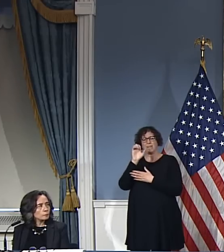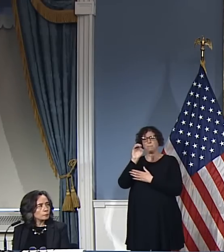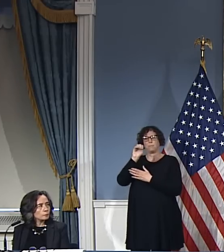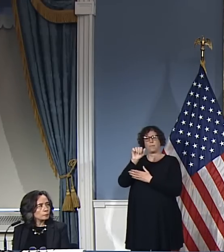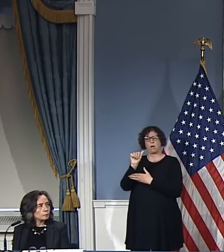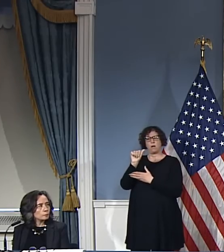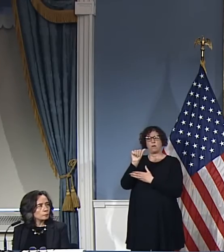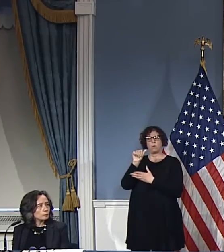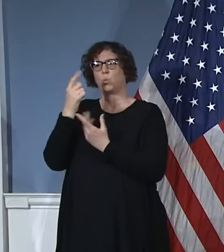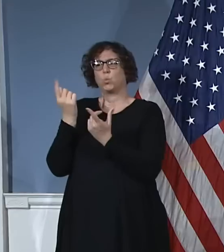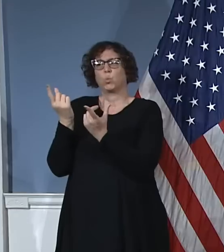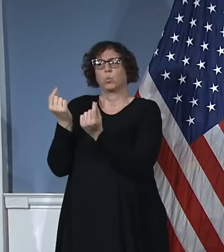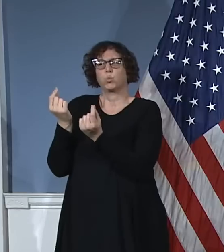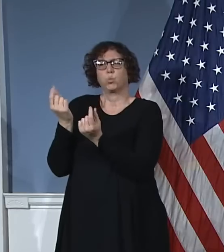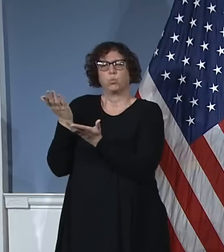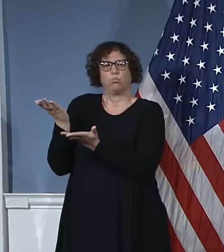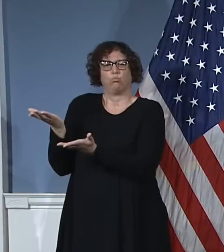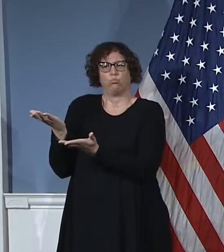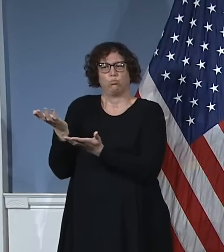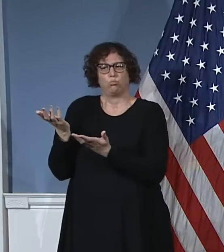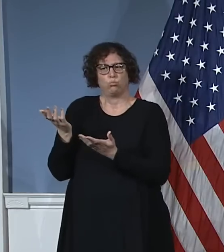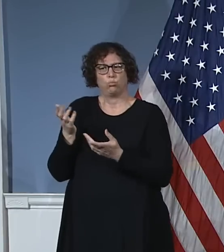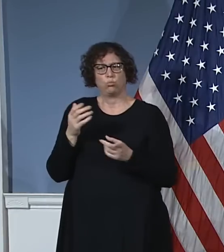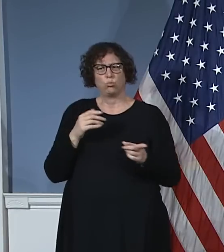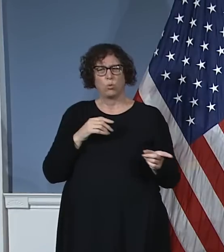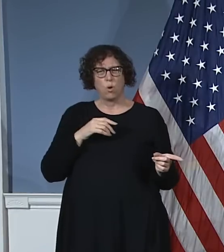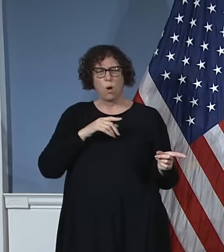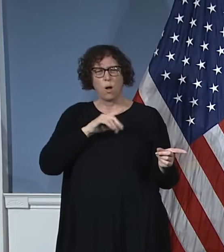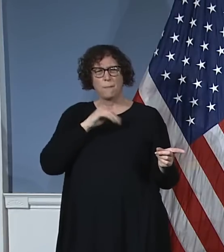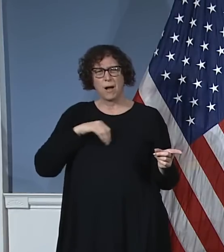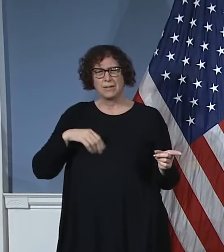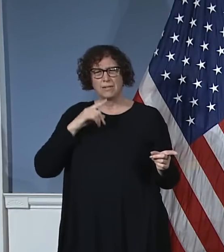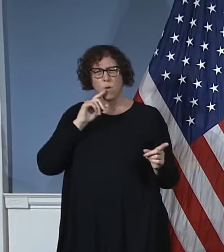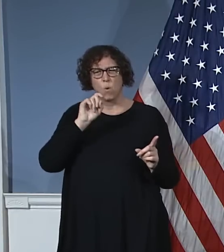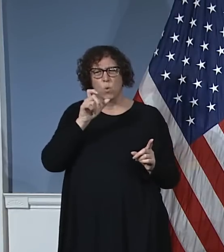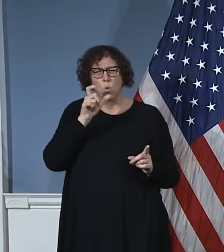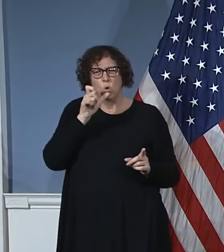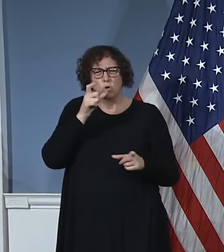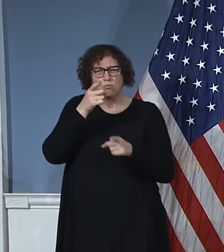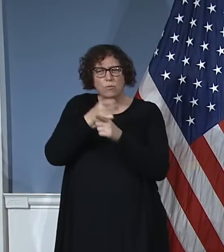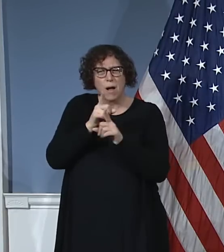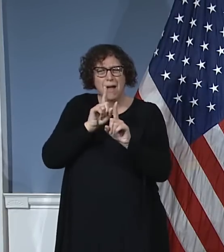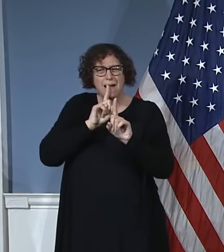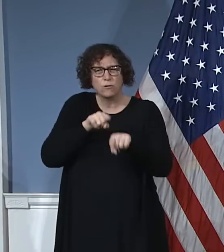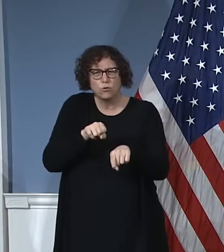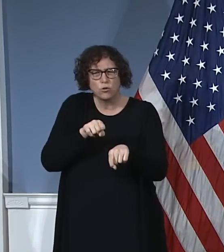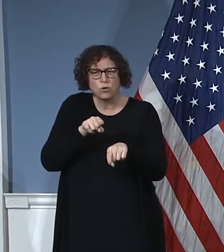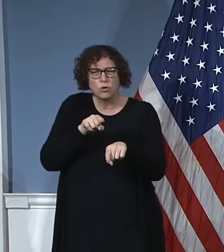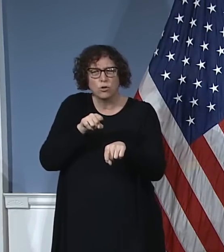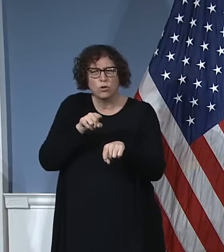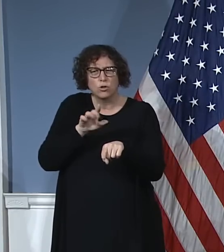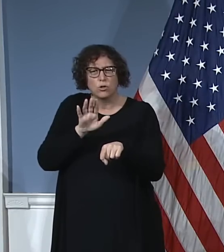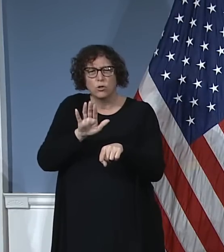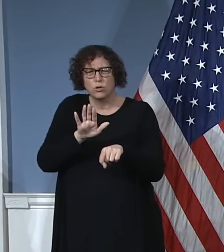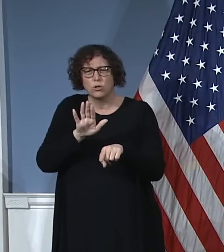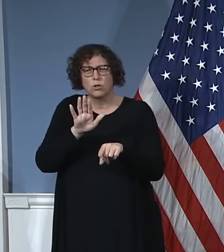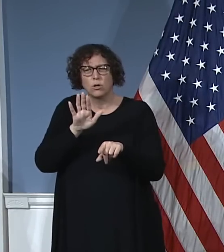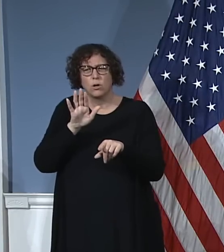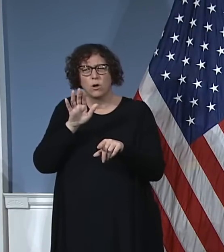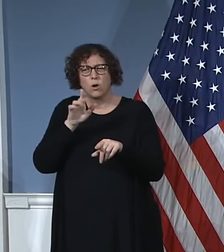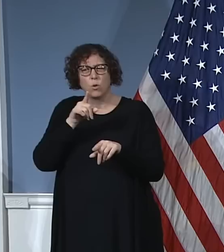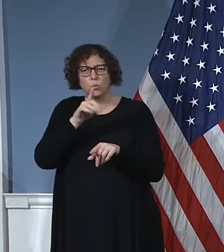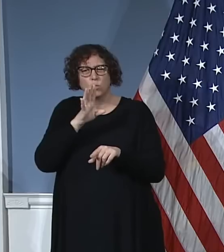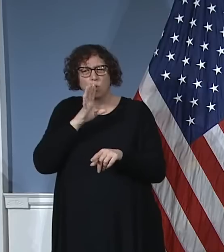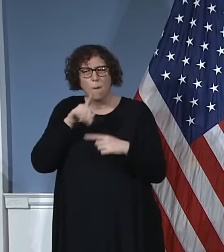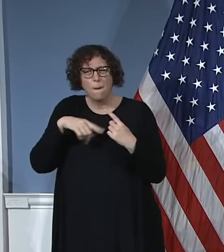So let's see. That I want to make sure we're getting the right person on this one. We're not talking about health and hospitals. You're talking about the work that we're now going to be doing